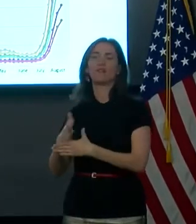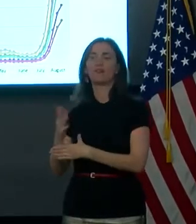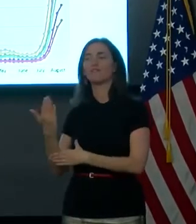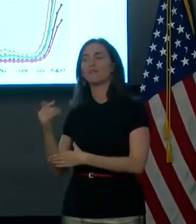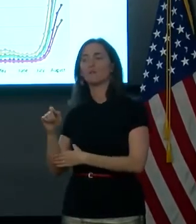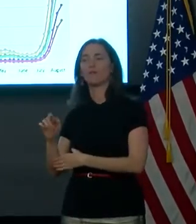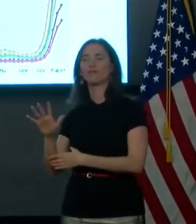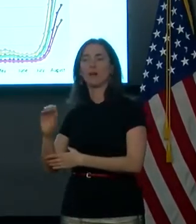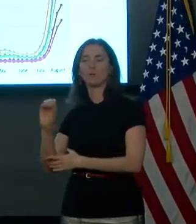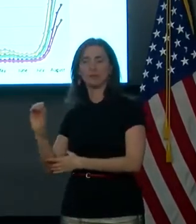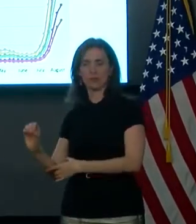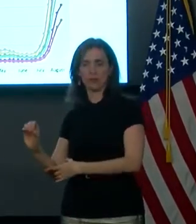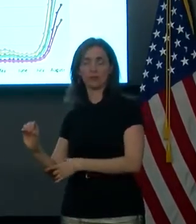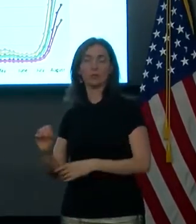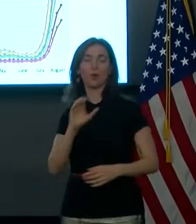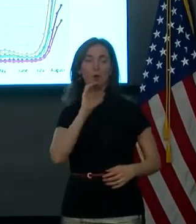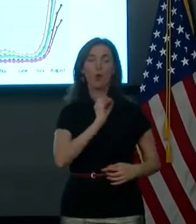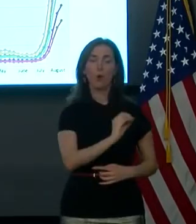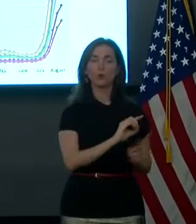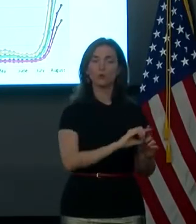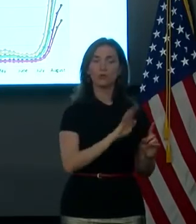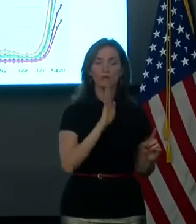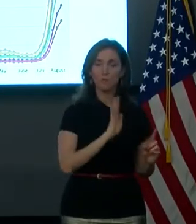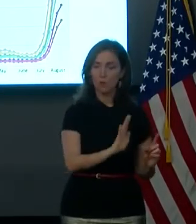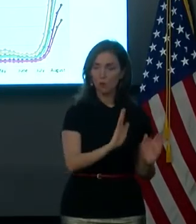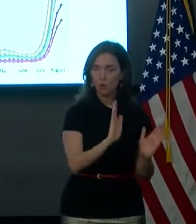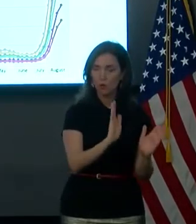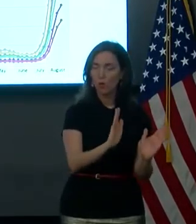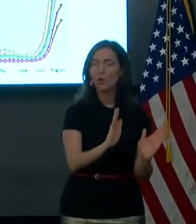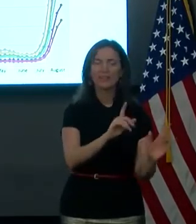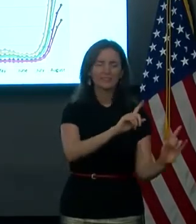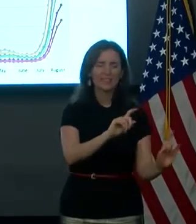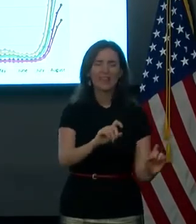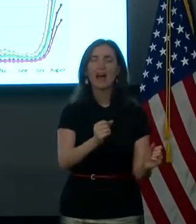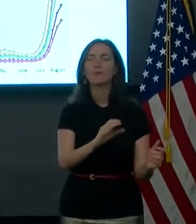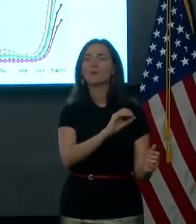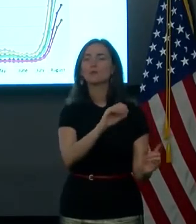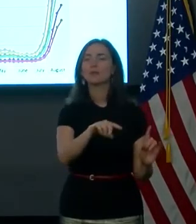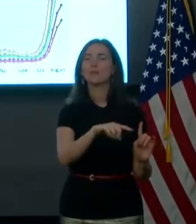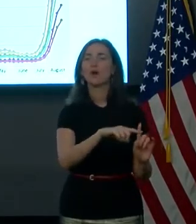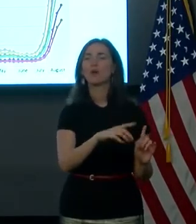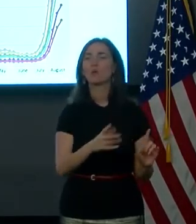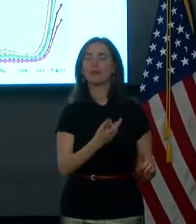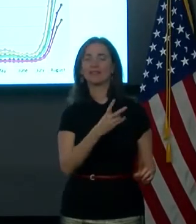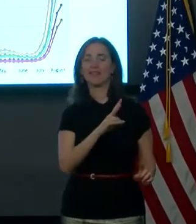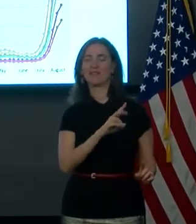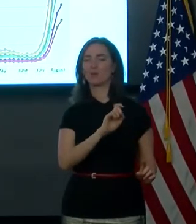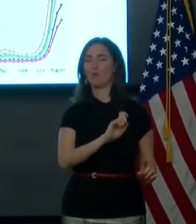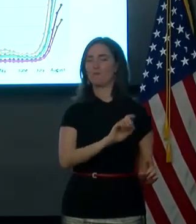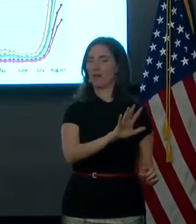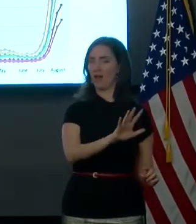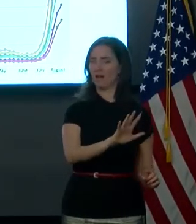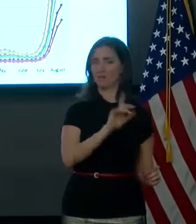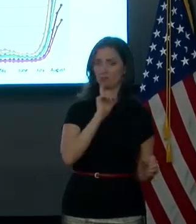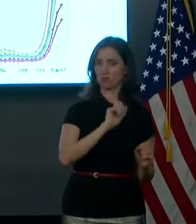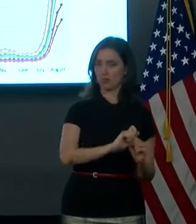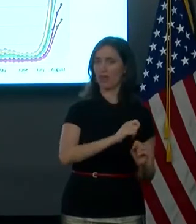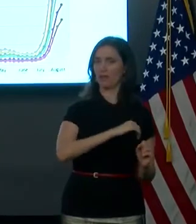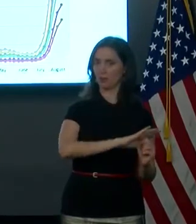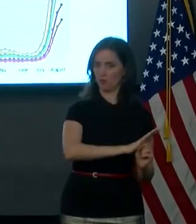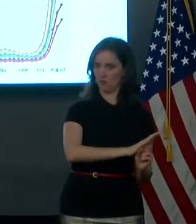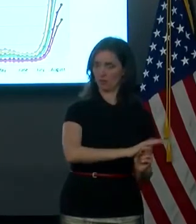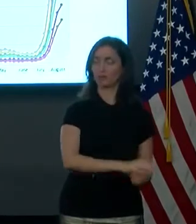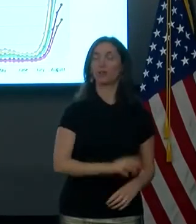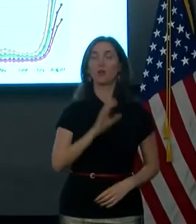0 to 4 age group, percent positivity of all tests conducted is 17.5. And in the